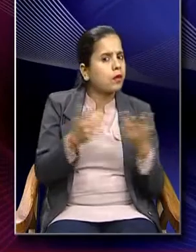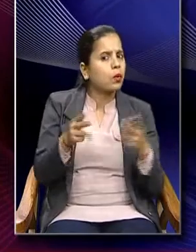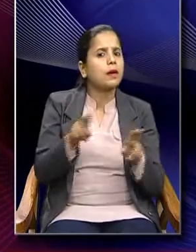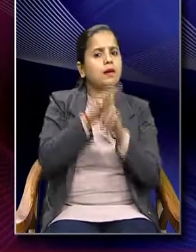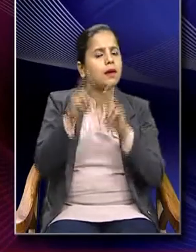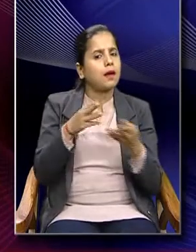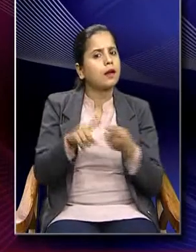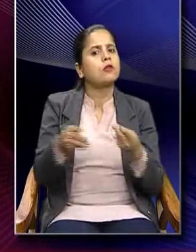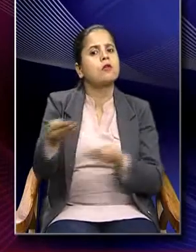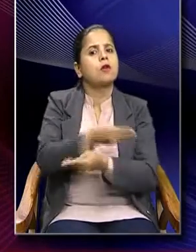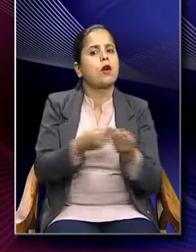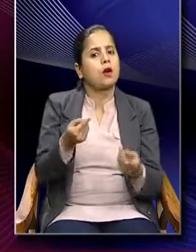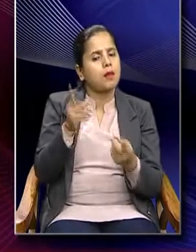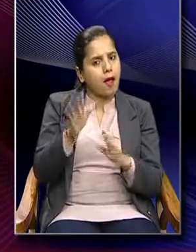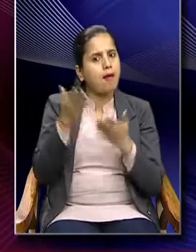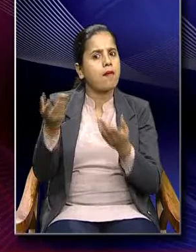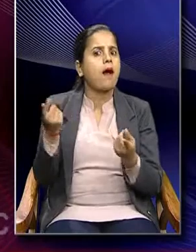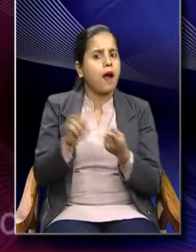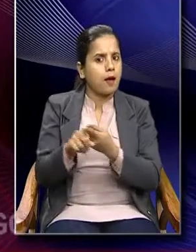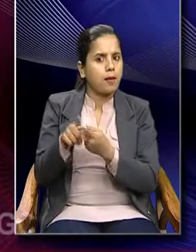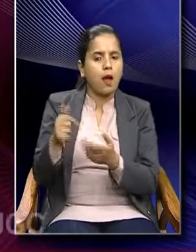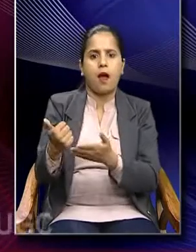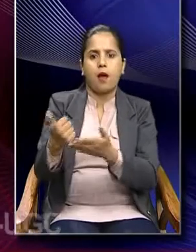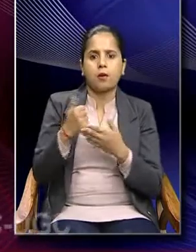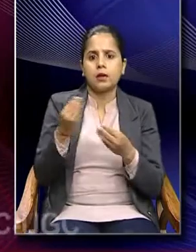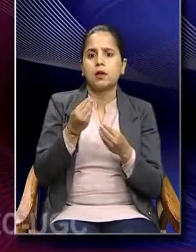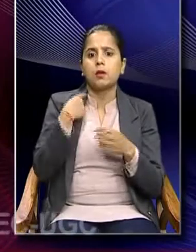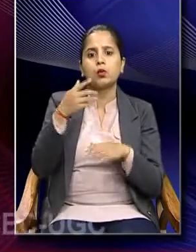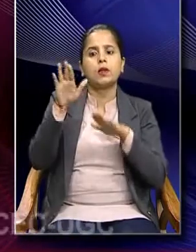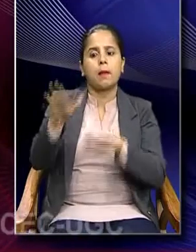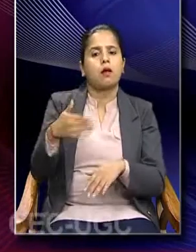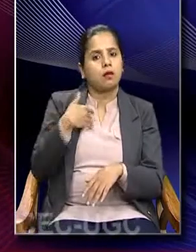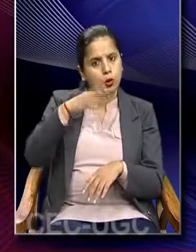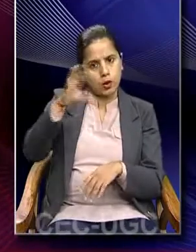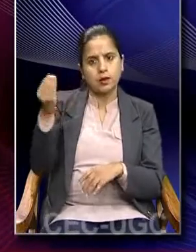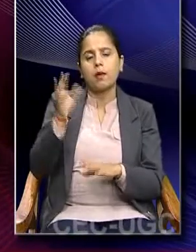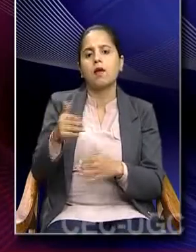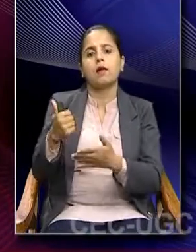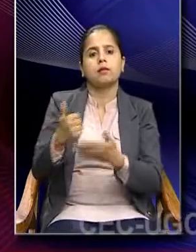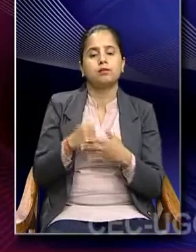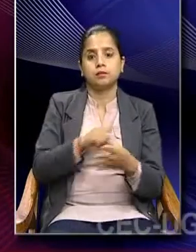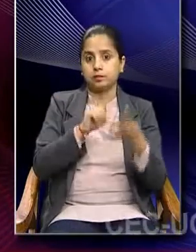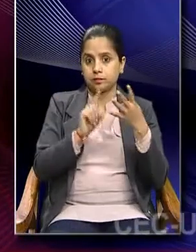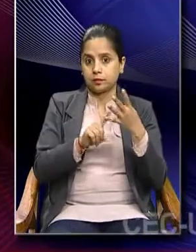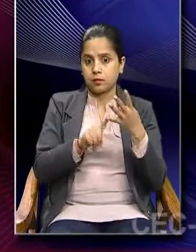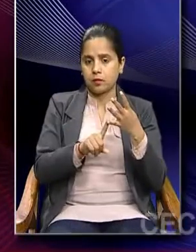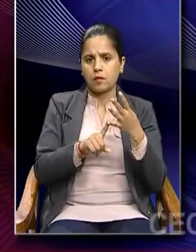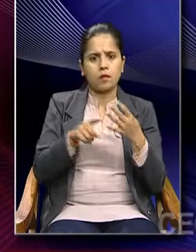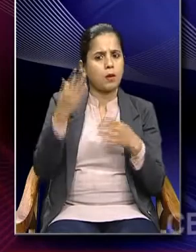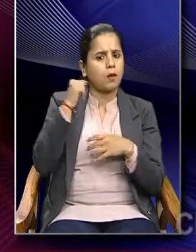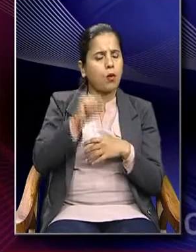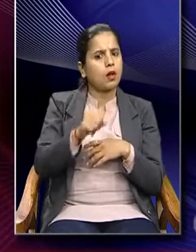international economic market, right? Which is helping some dependent states. The fourth core assumption